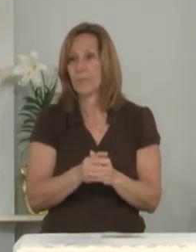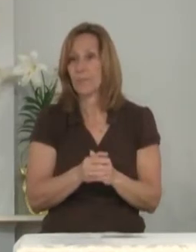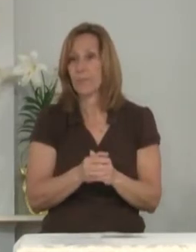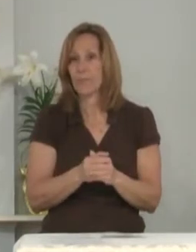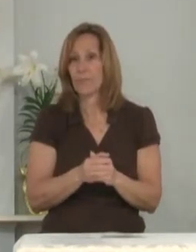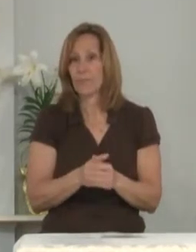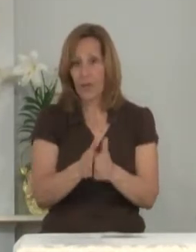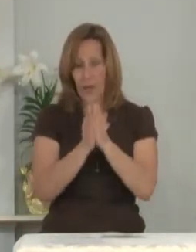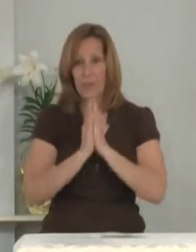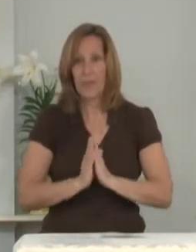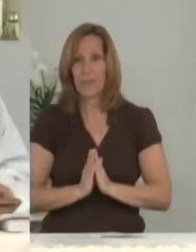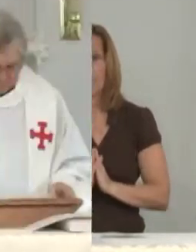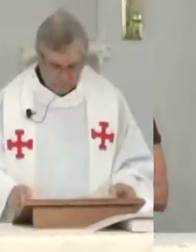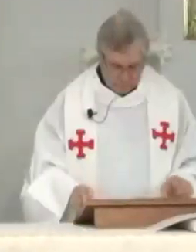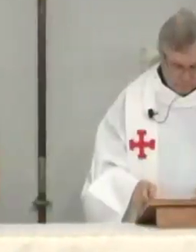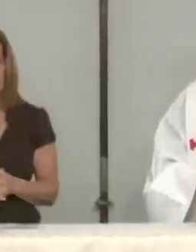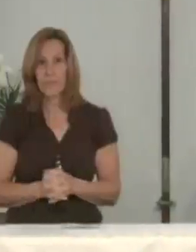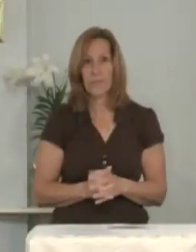Amen.